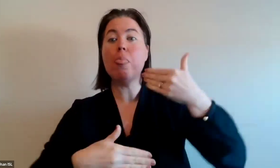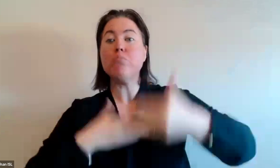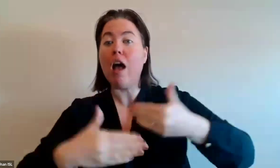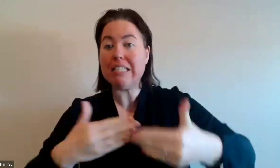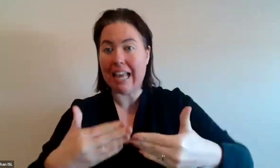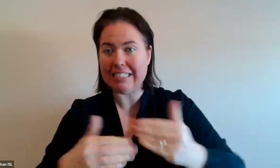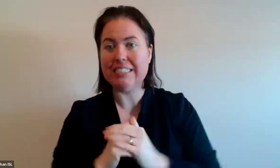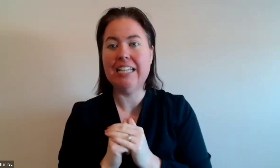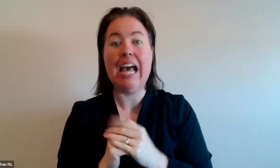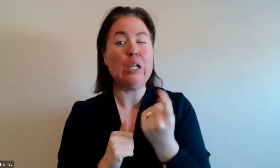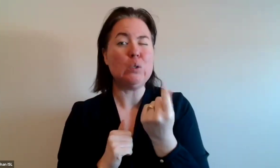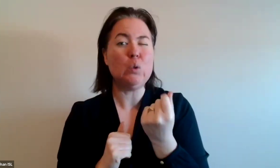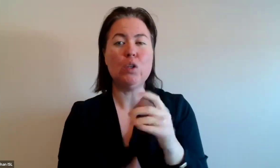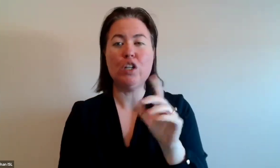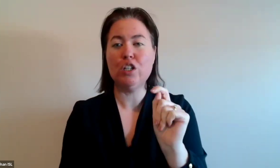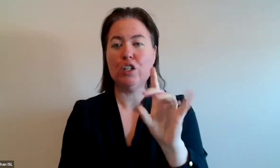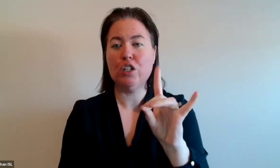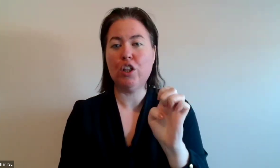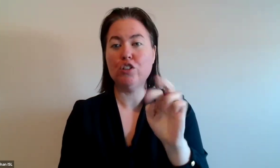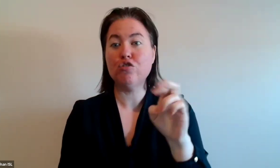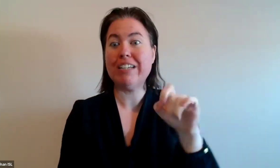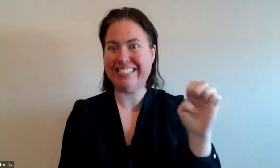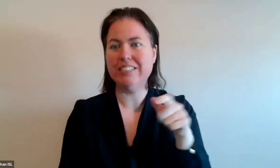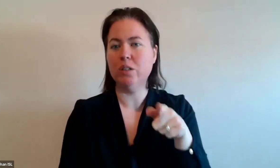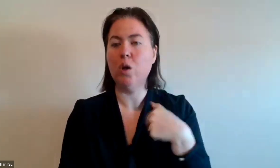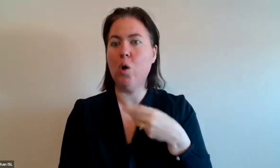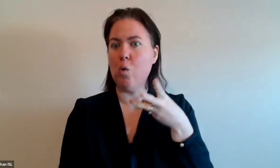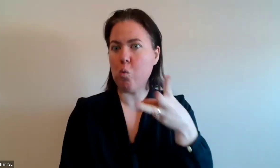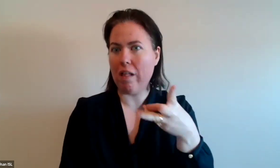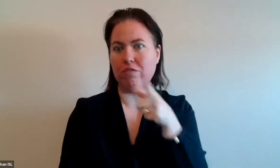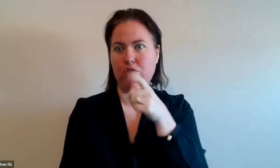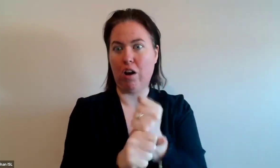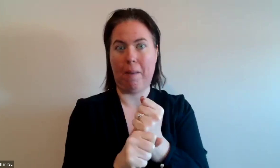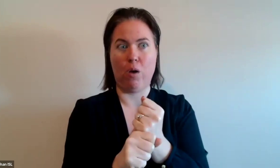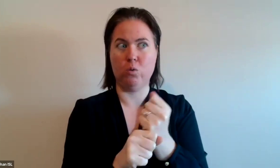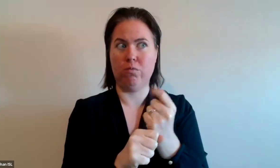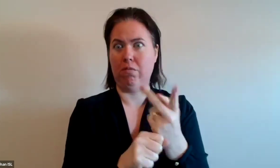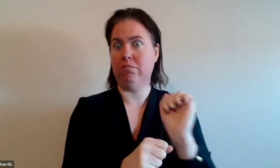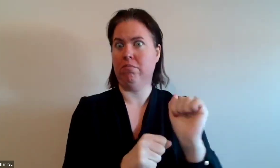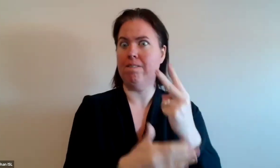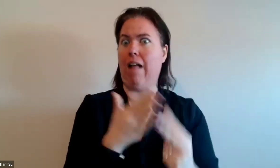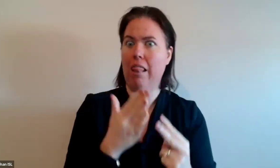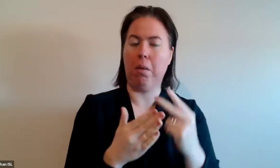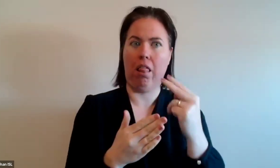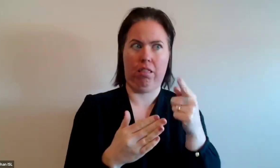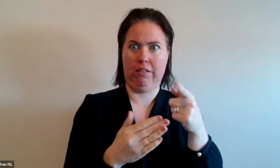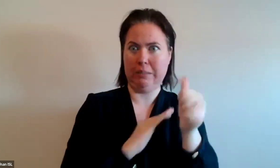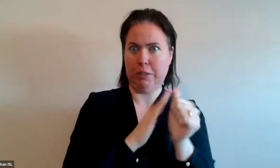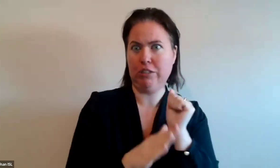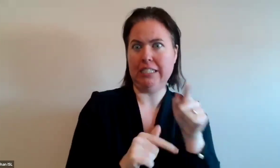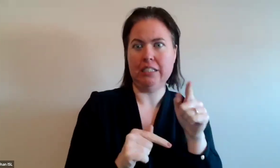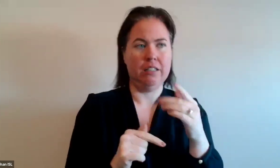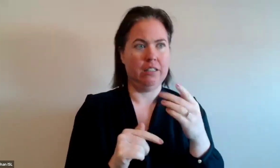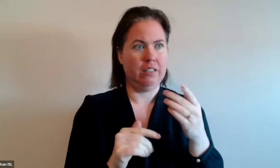shortly be handing over to Theresia Degener, who is going to share with us her very valuable insights and experience